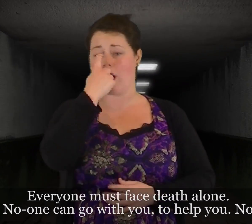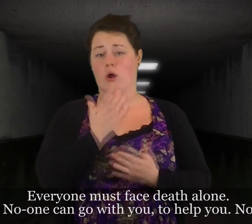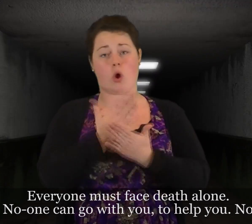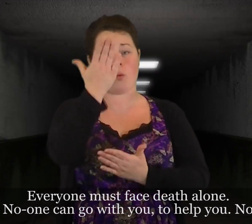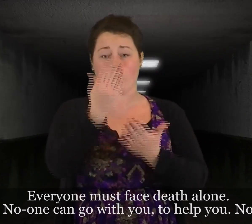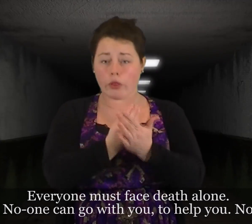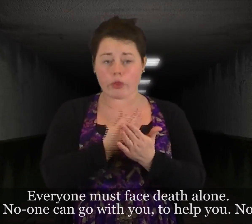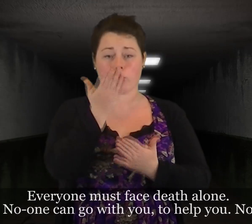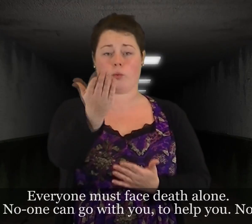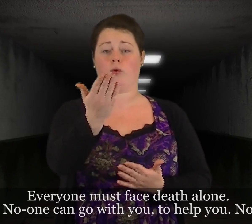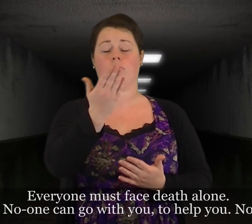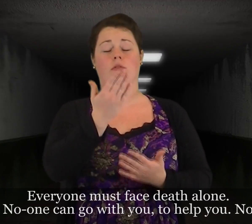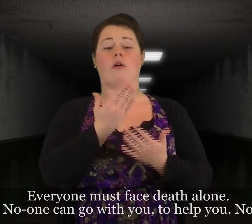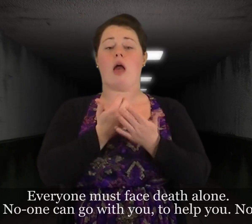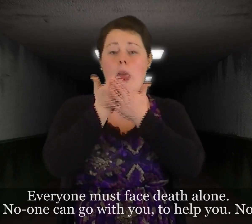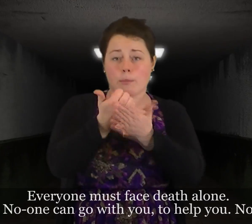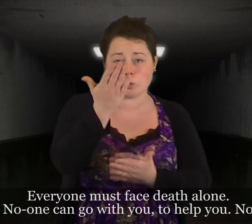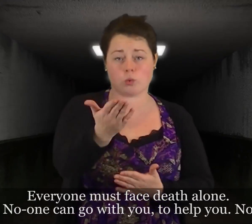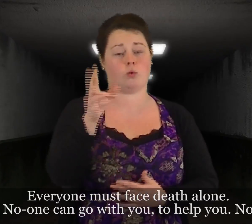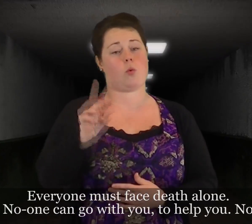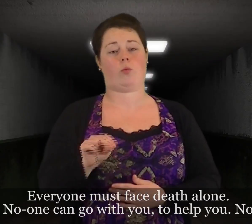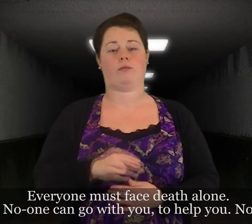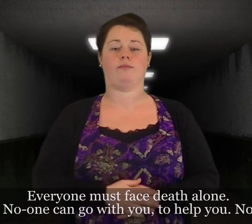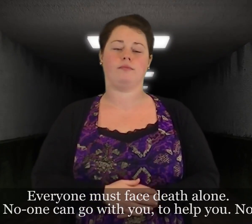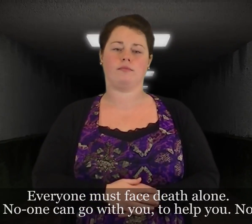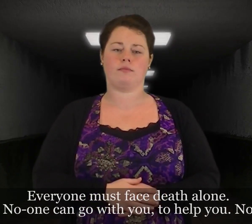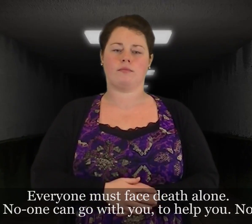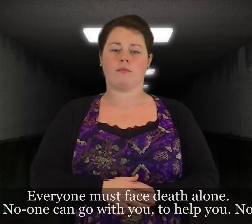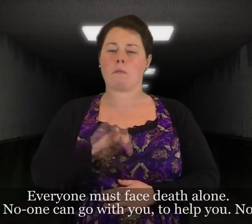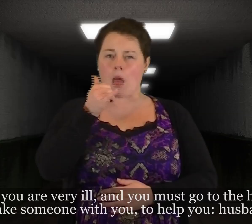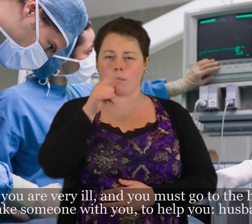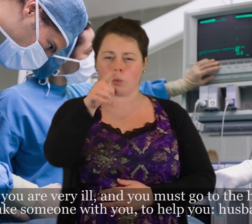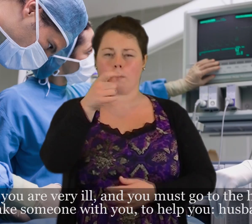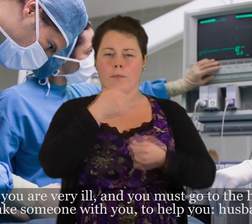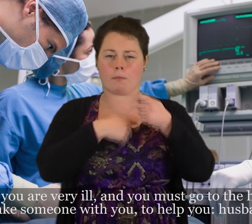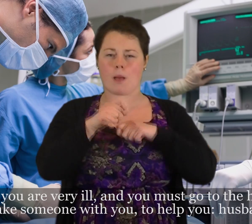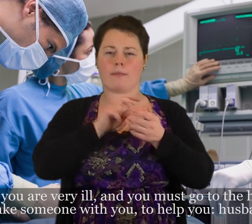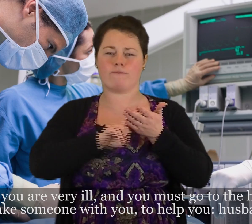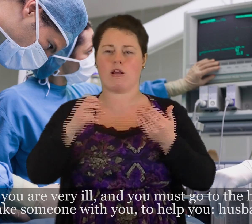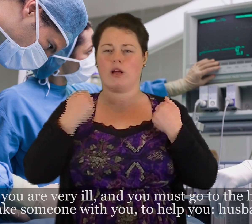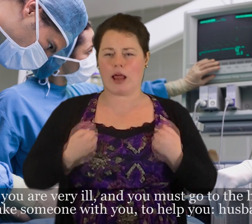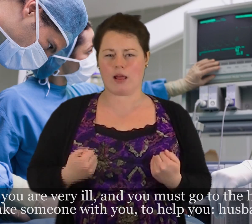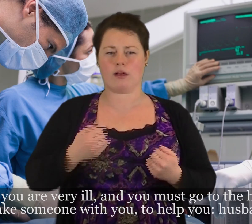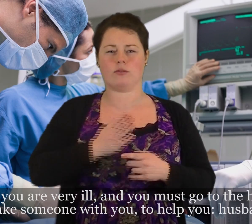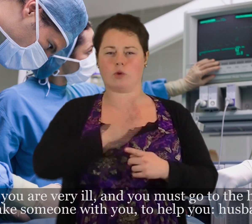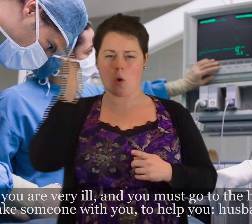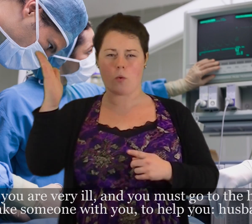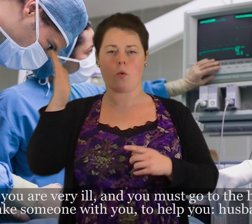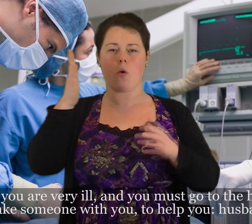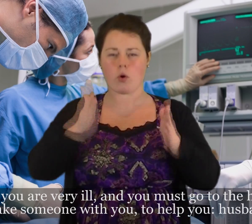gateway of death. Nobody can accompany you. Nobody can be with you. Somebody is seriously ill and they go to the hospital.